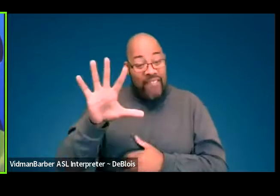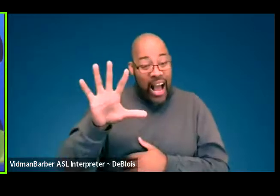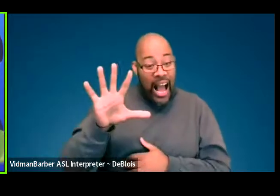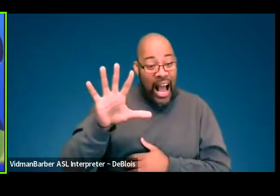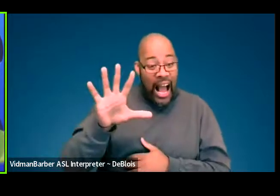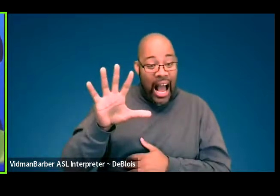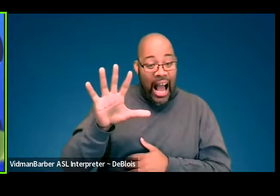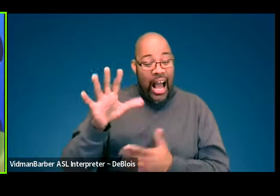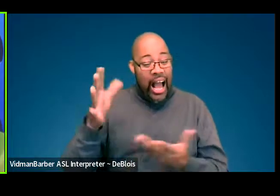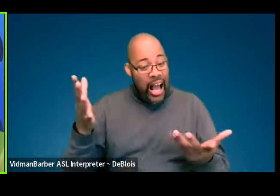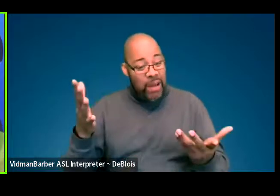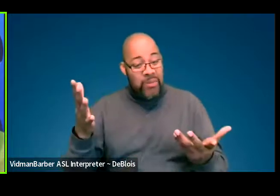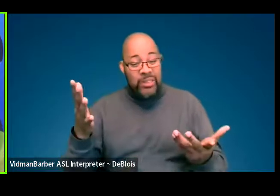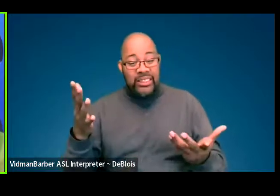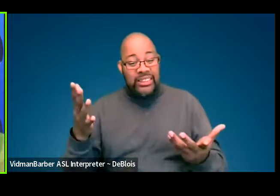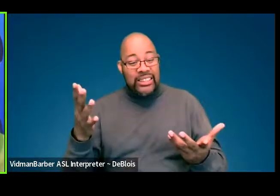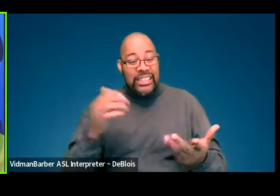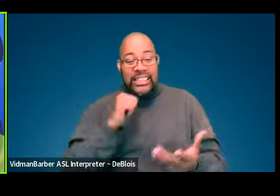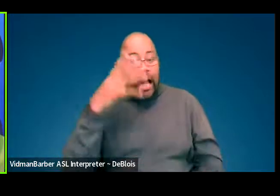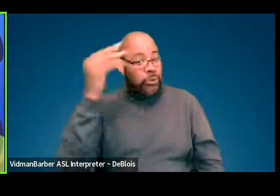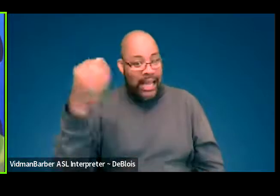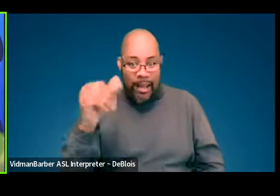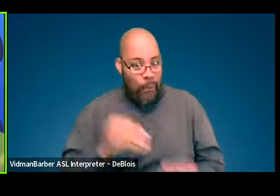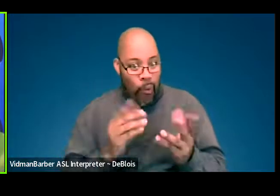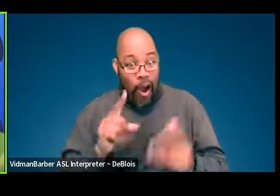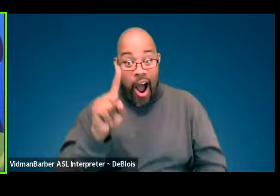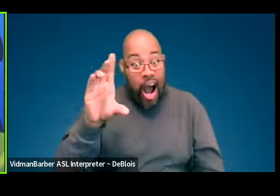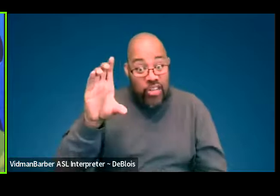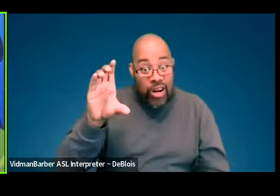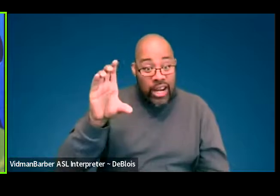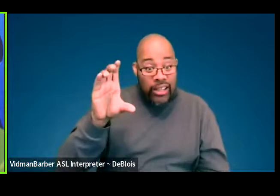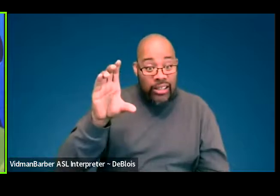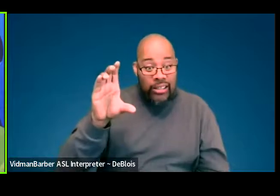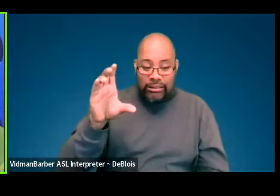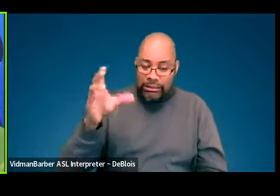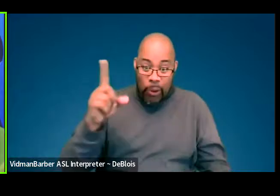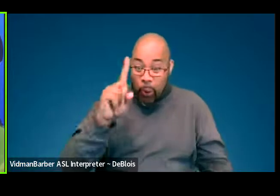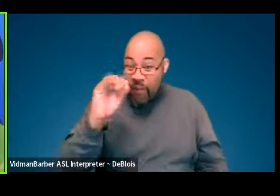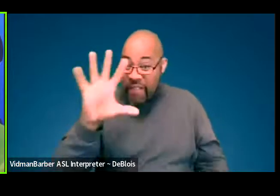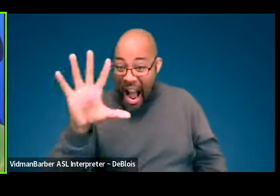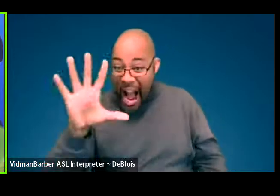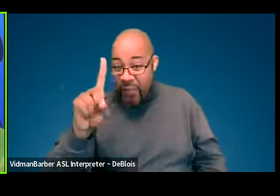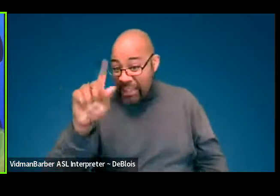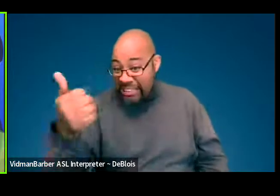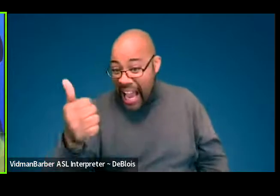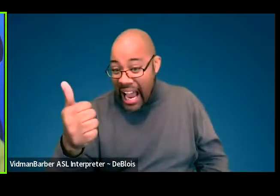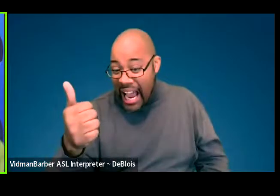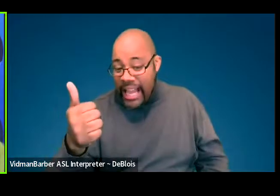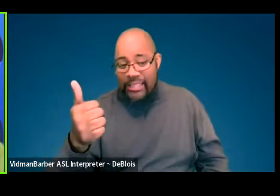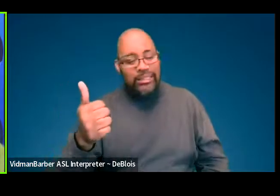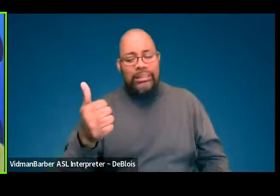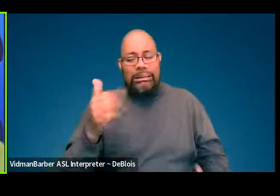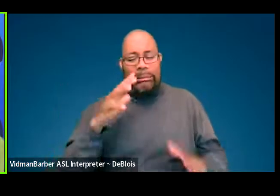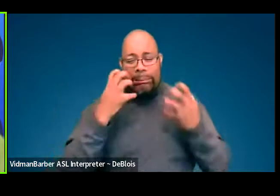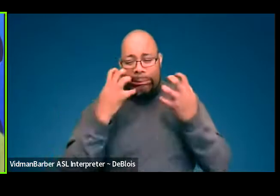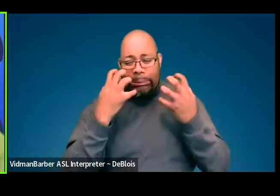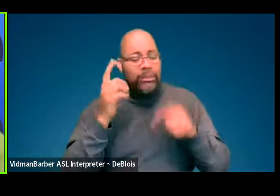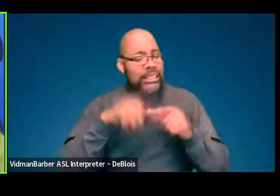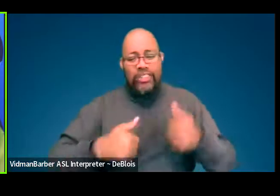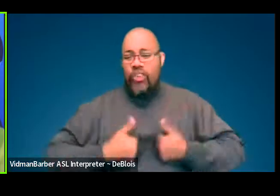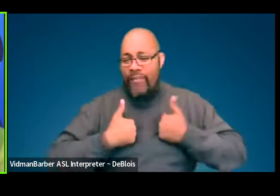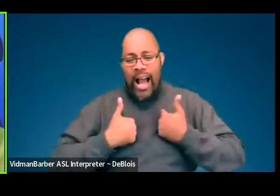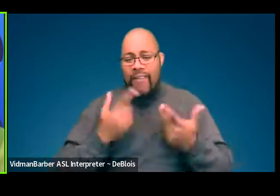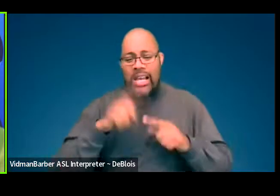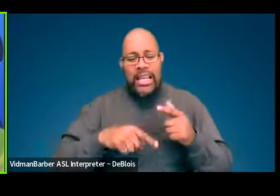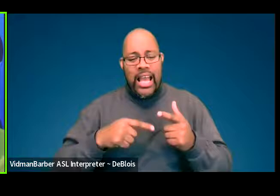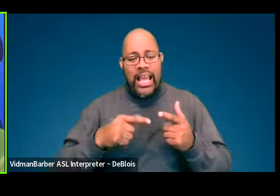95, you're not outside anymore. 100, 105, 110, you're miserable. You really can't survive. You